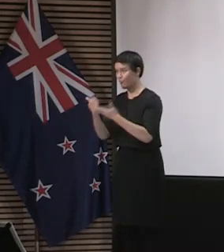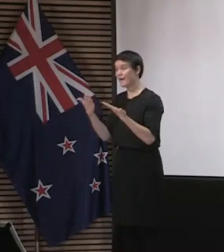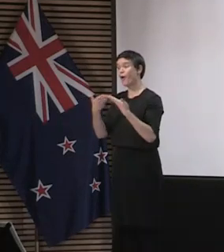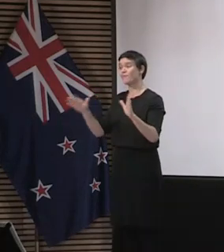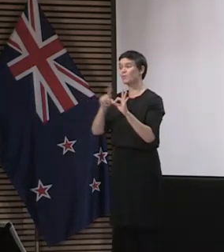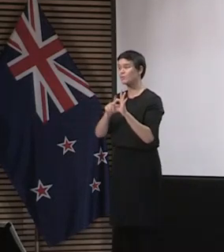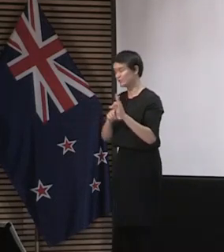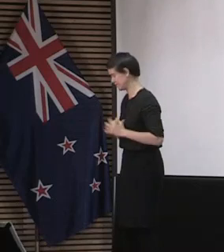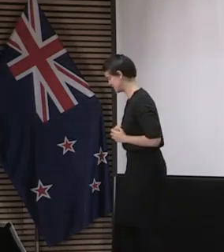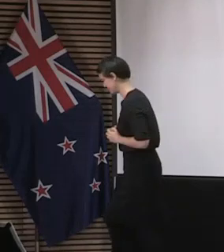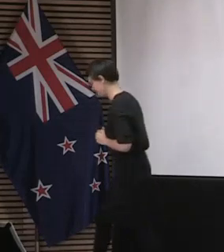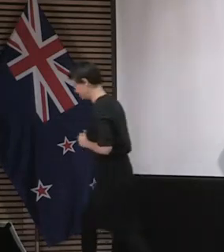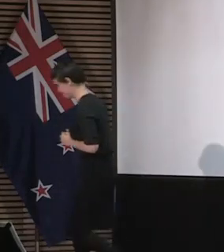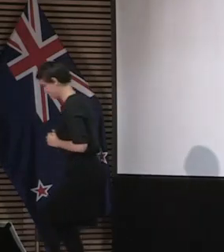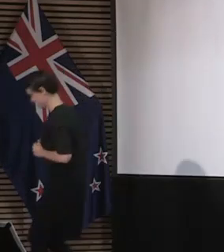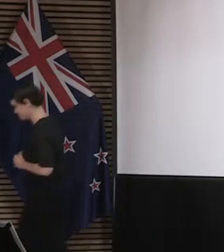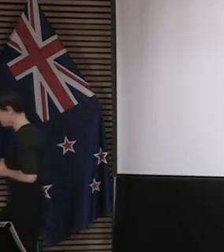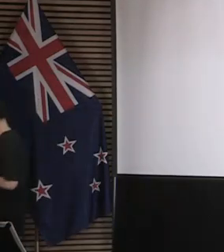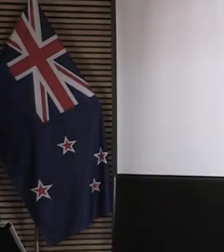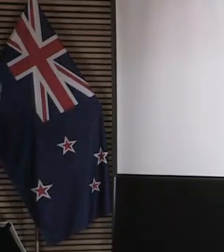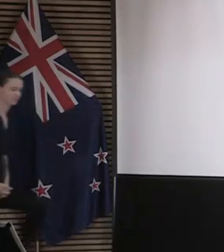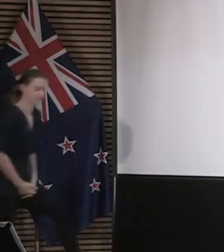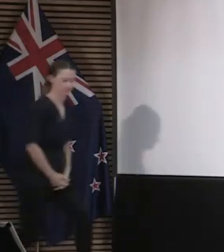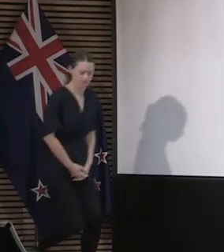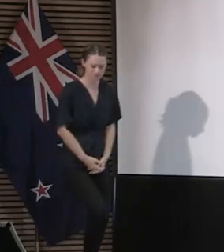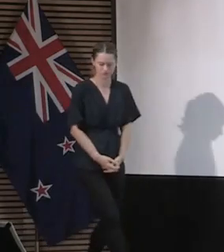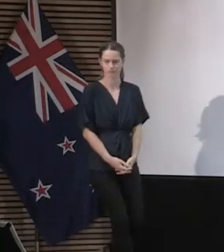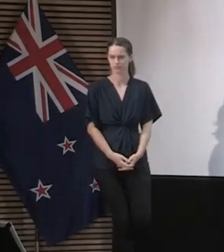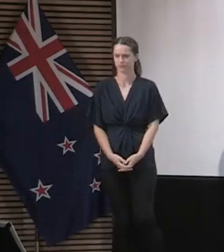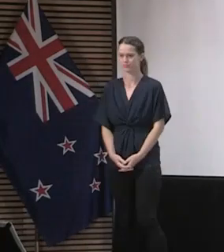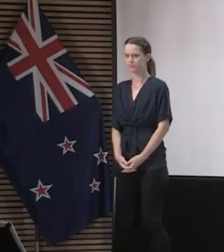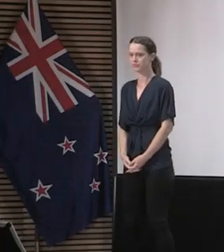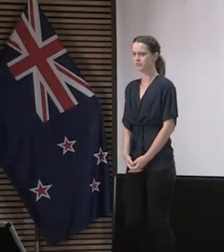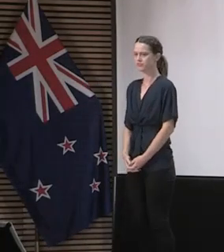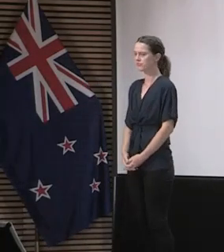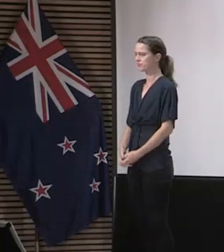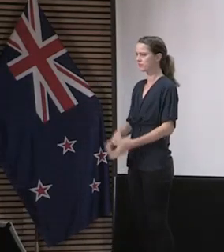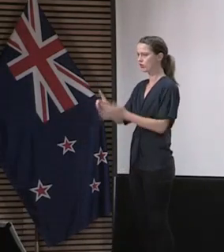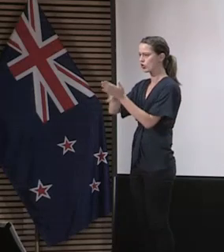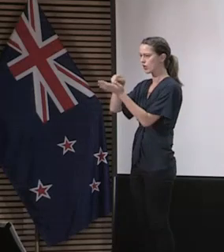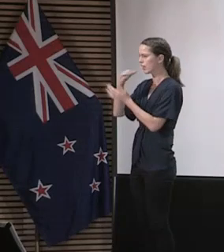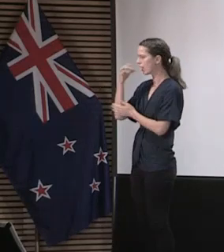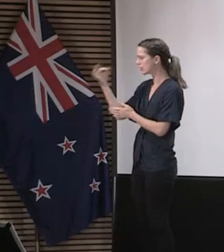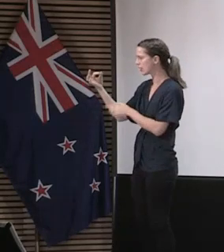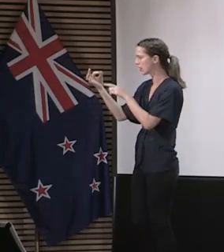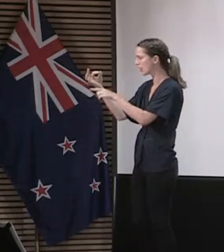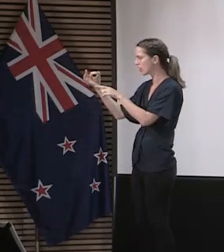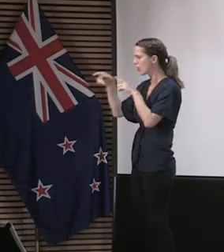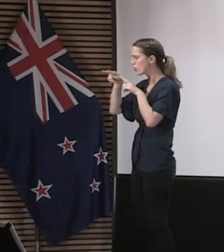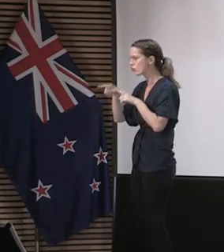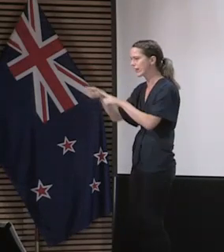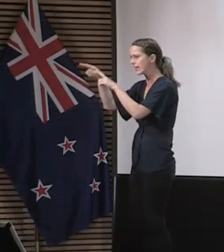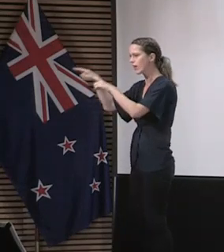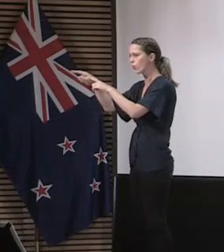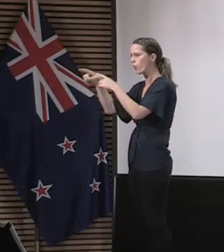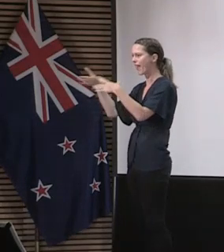your questions. Prime Minister, with the contactless tracing that you talked about last week, where are we at? Are we at